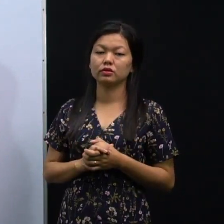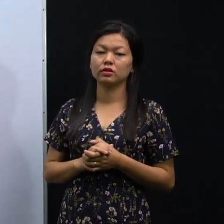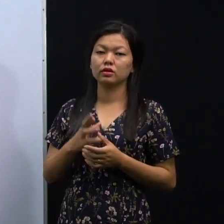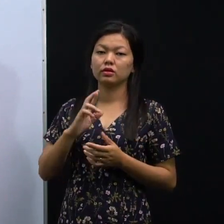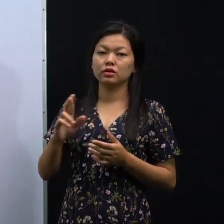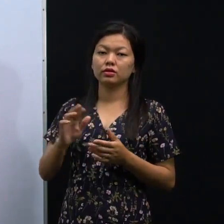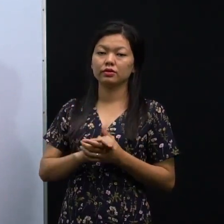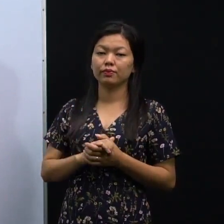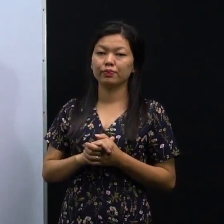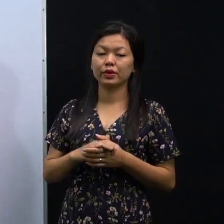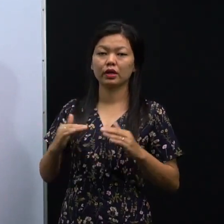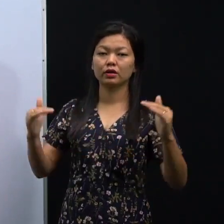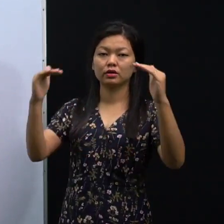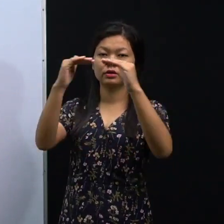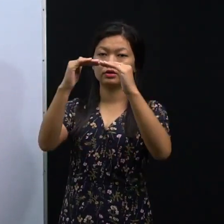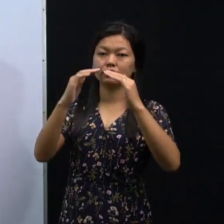are equal.